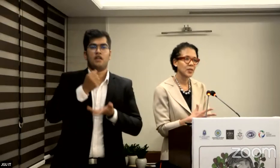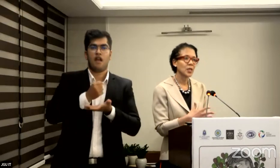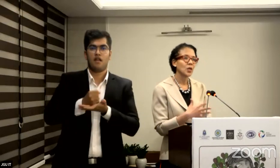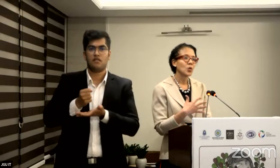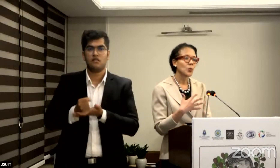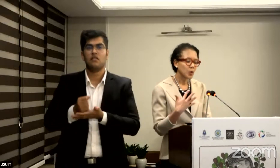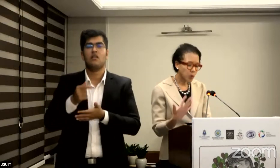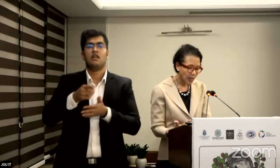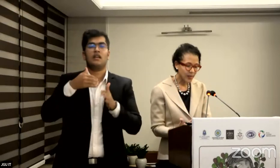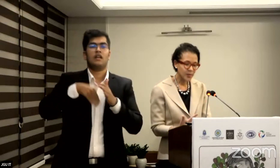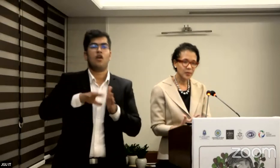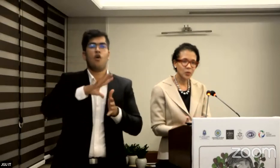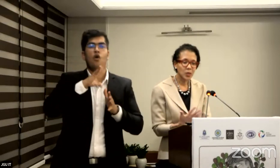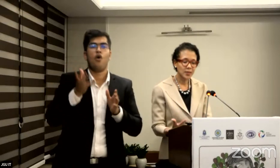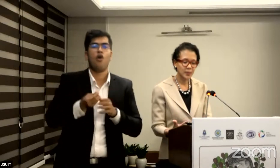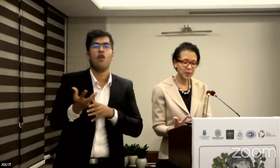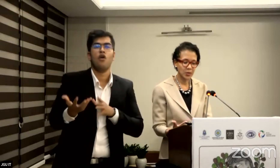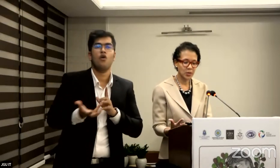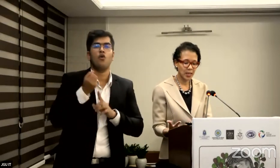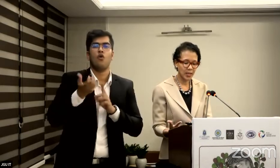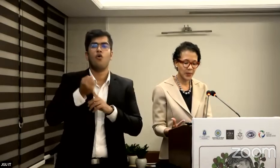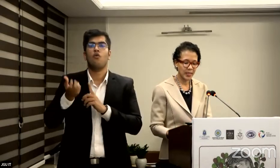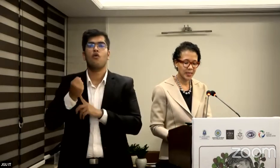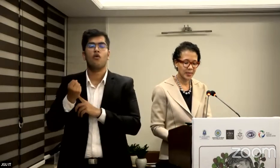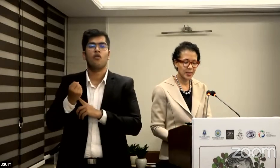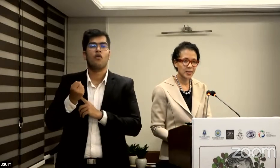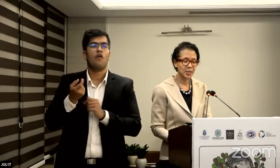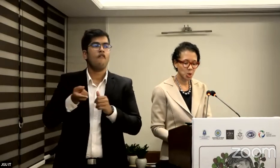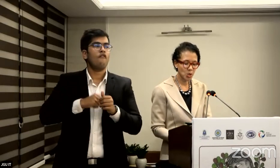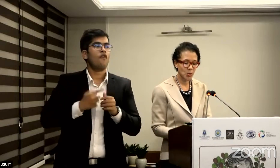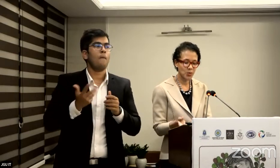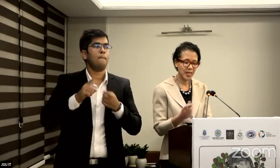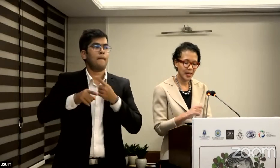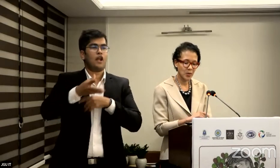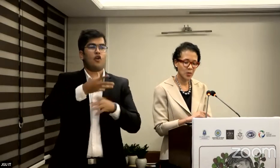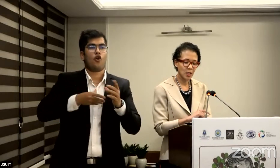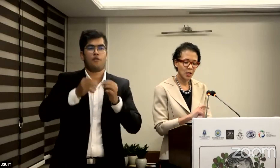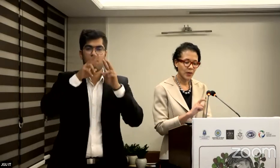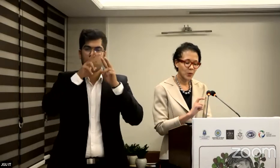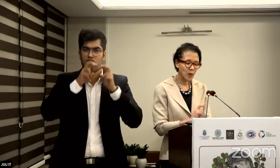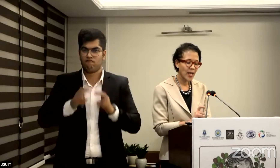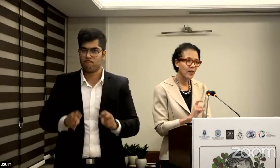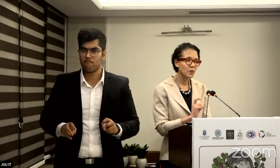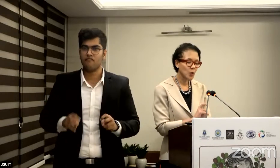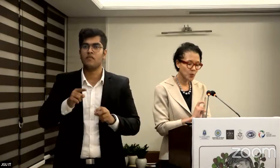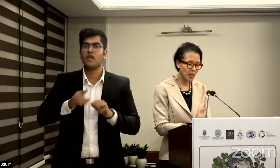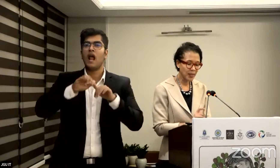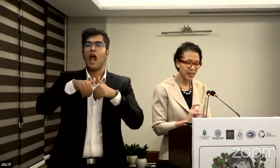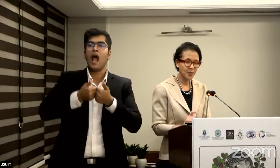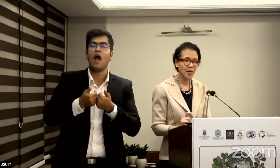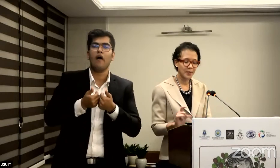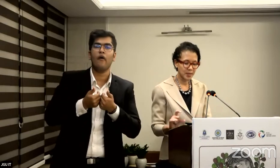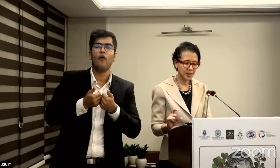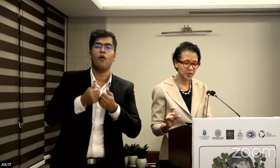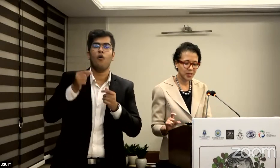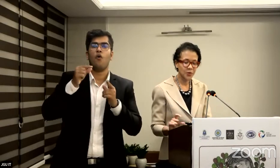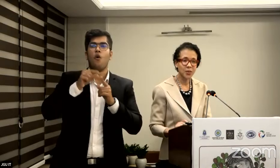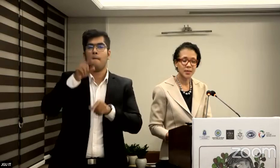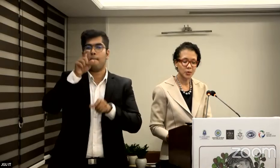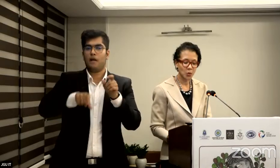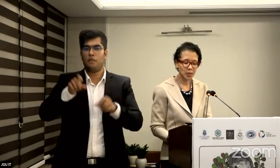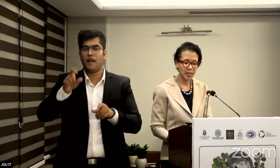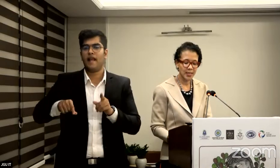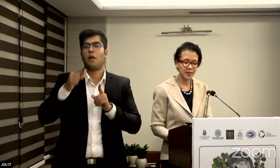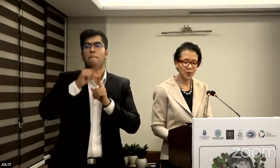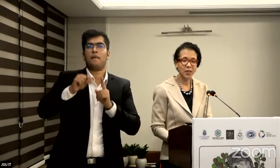received requires, of course, a political economy analysis that shows how the array of both public and private sector interests